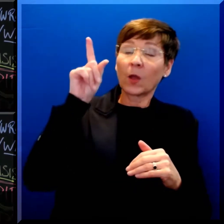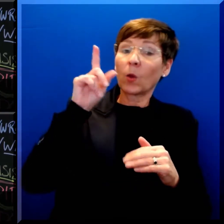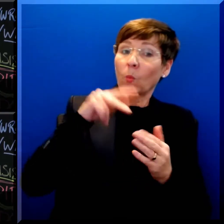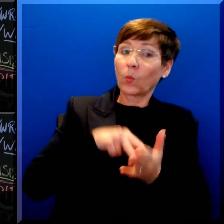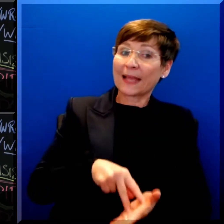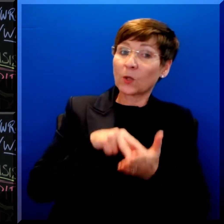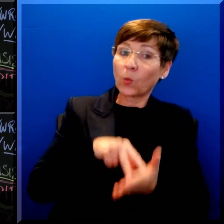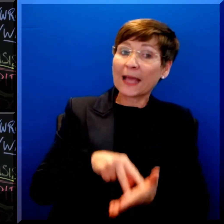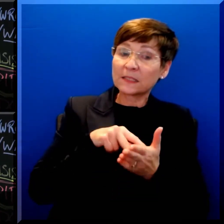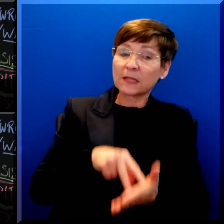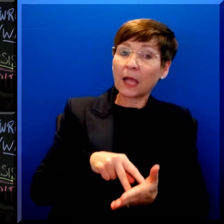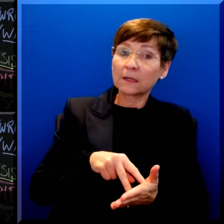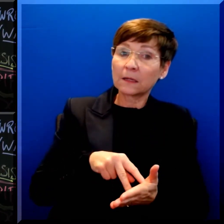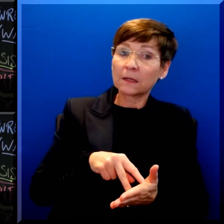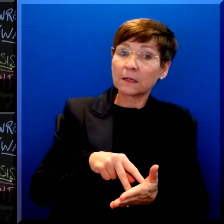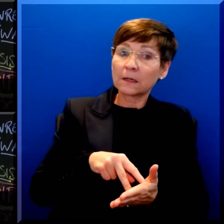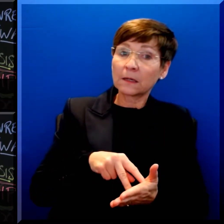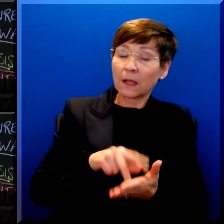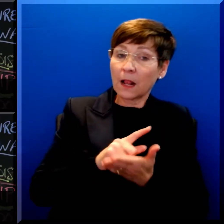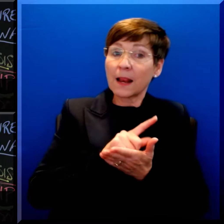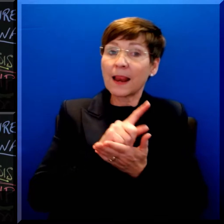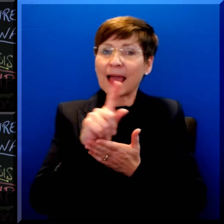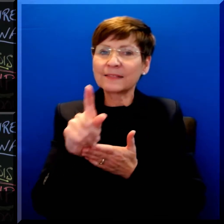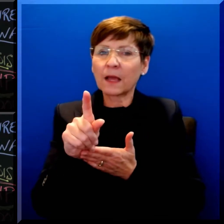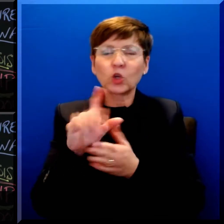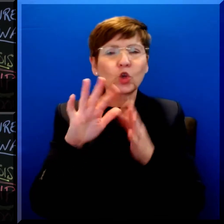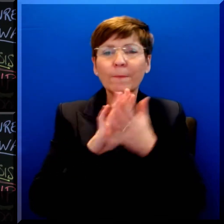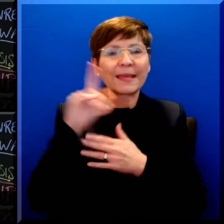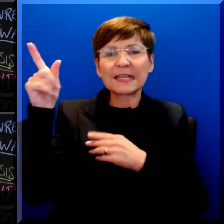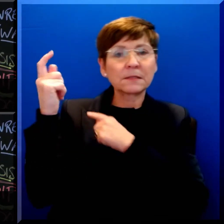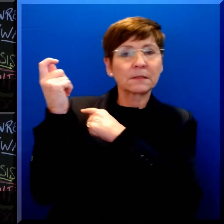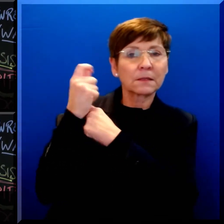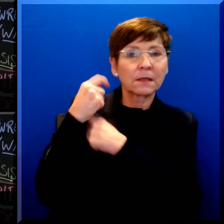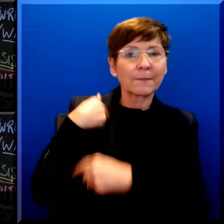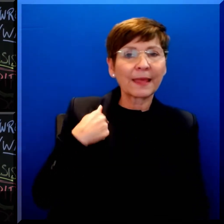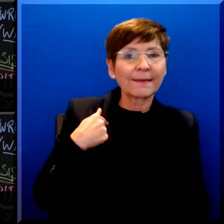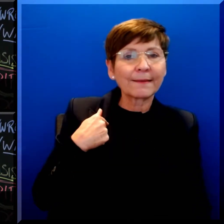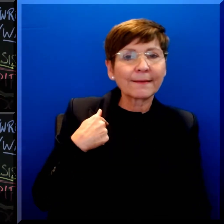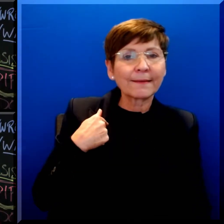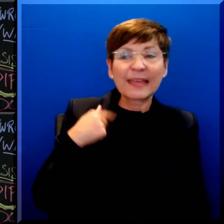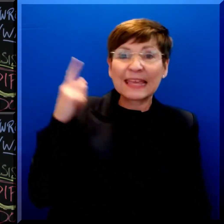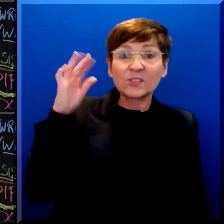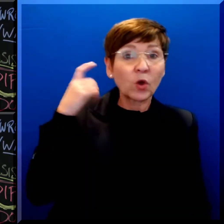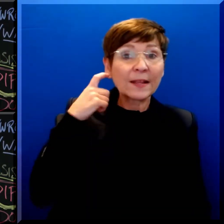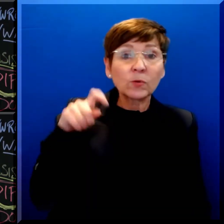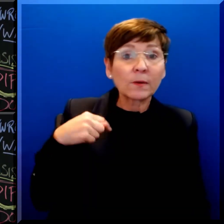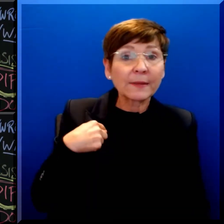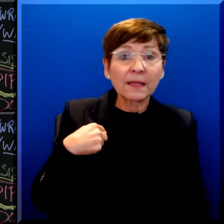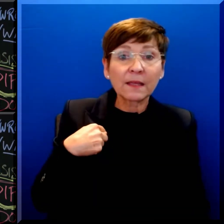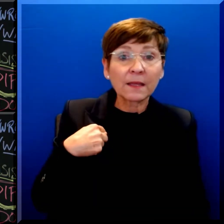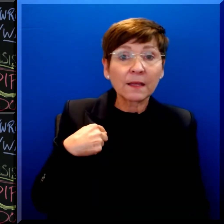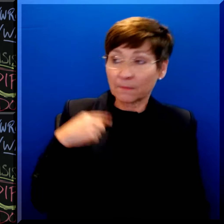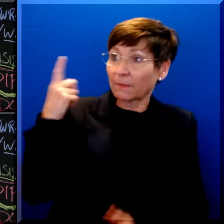delays are not always God's denials. Just because God doesn't do something right away doesn't mean he won't do it in the long